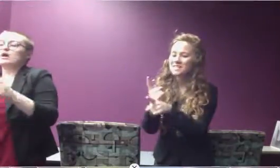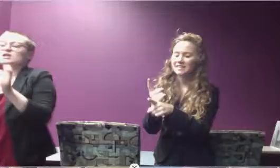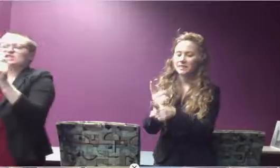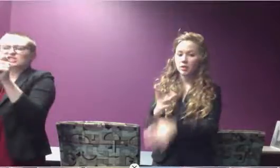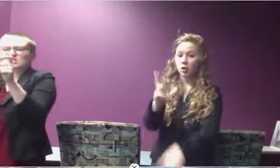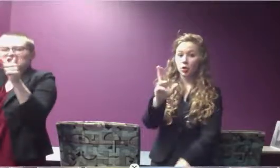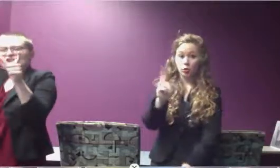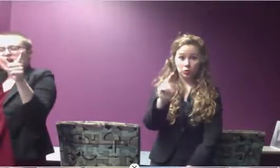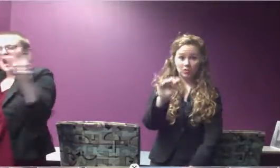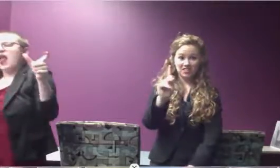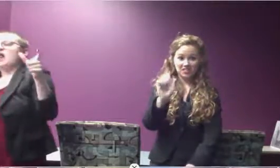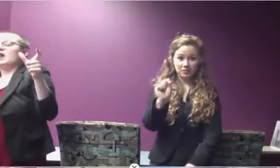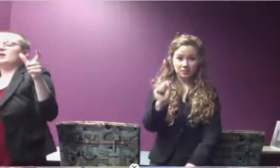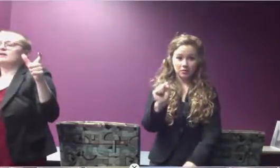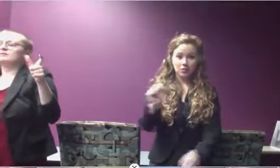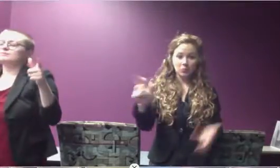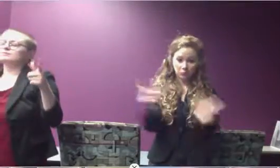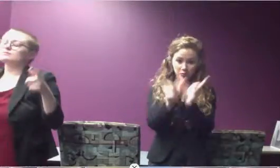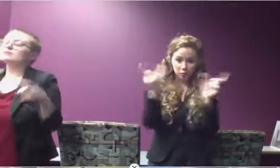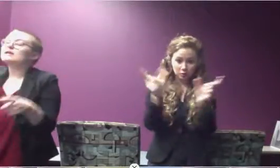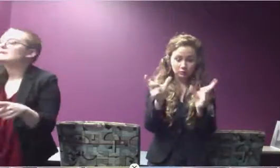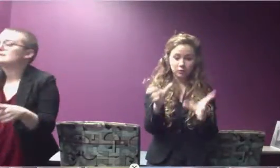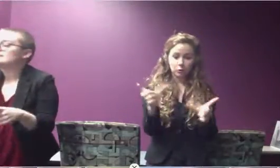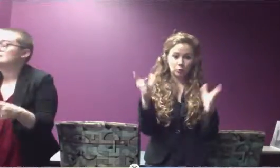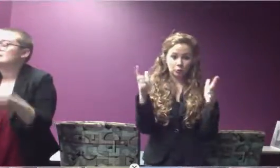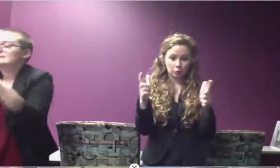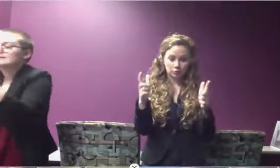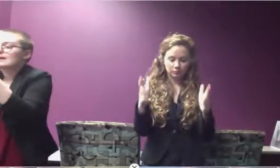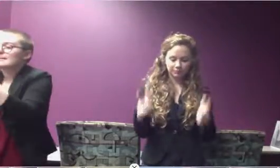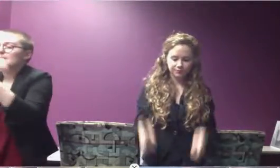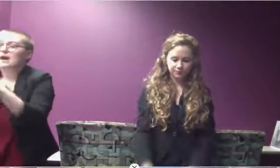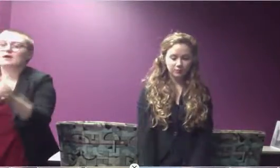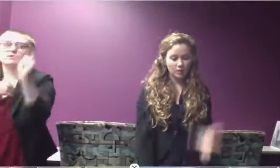What's the change? That's right.